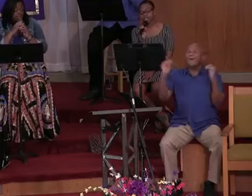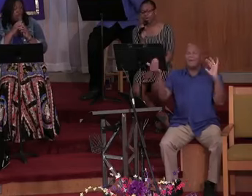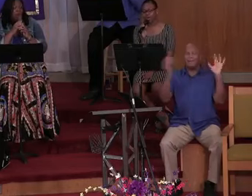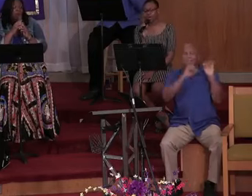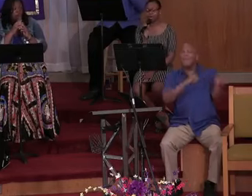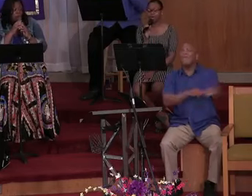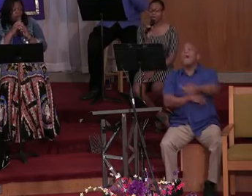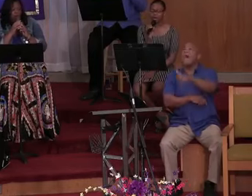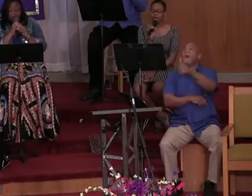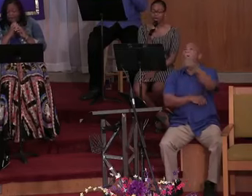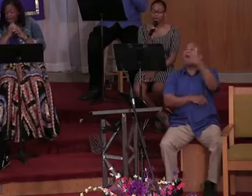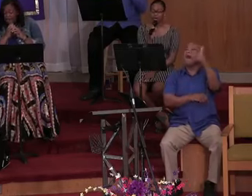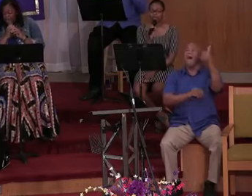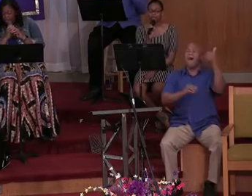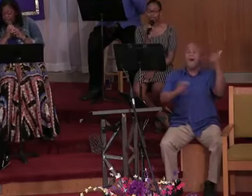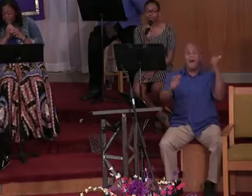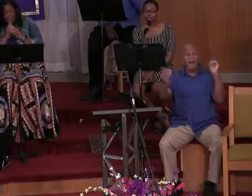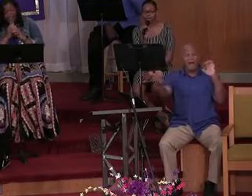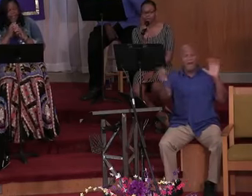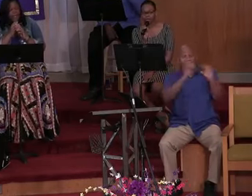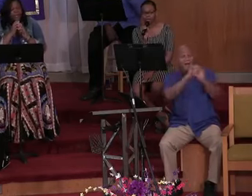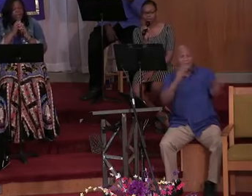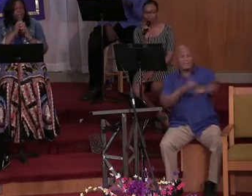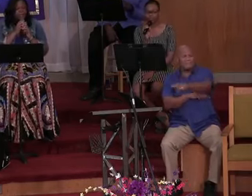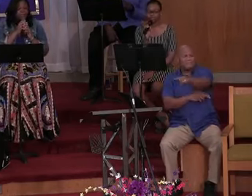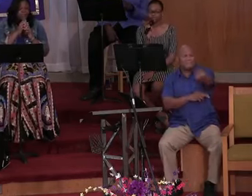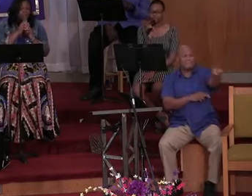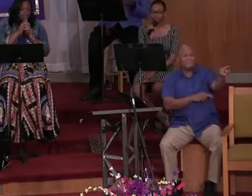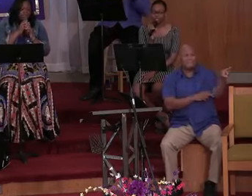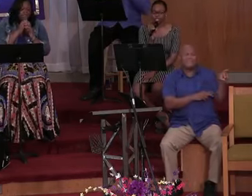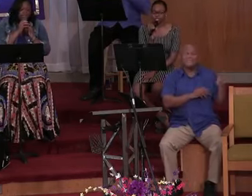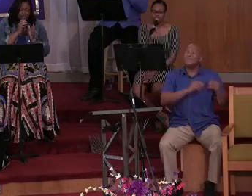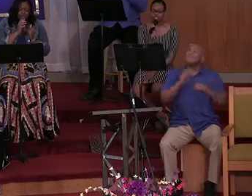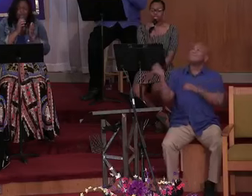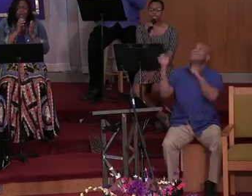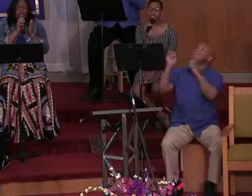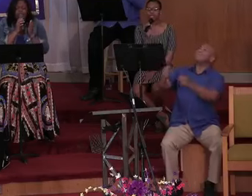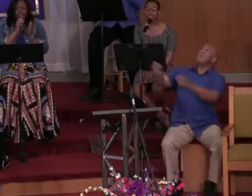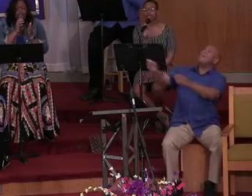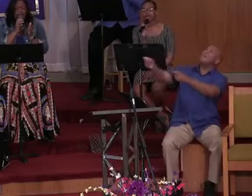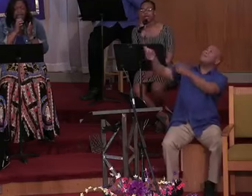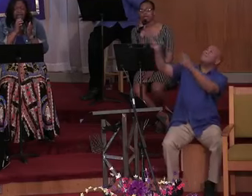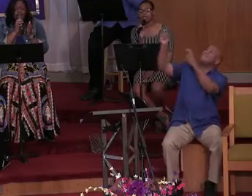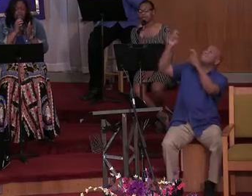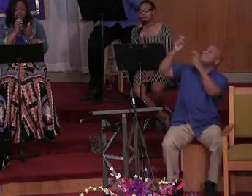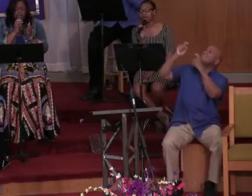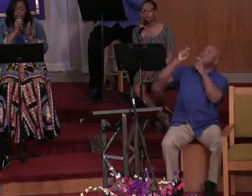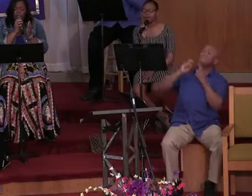Strength